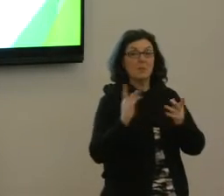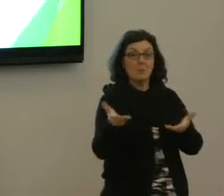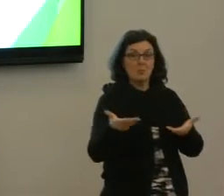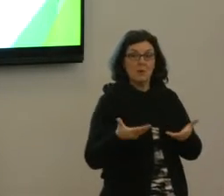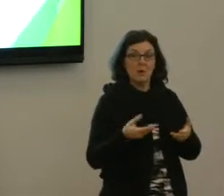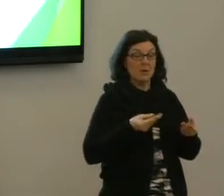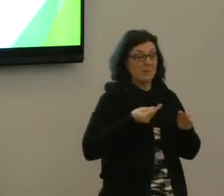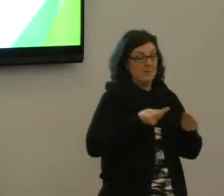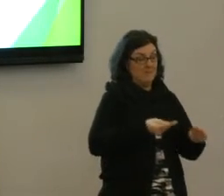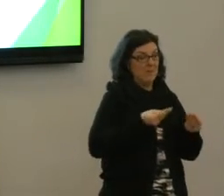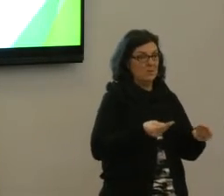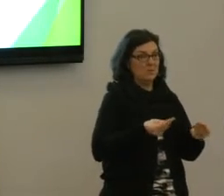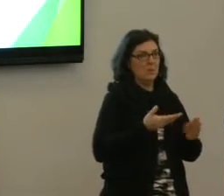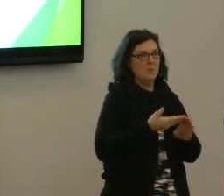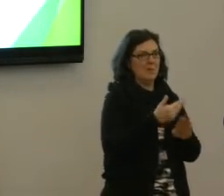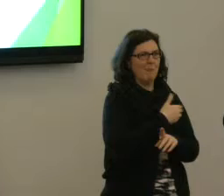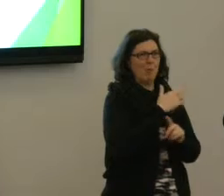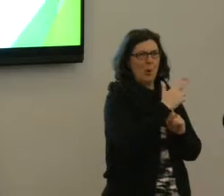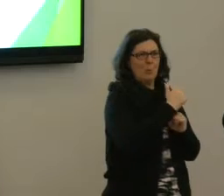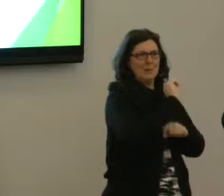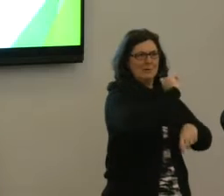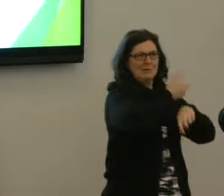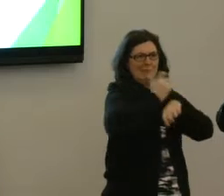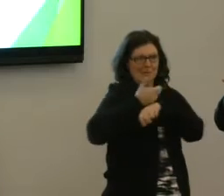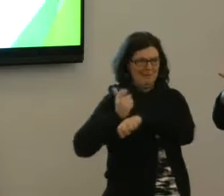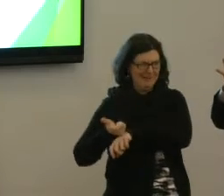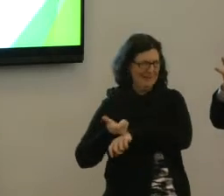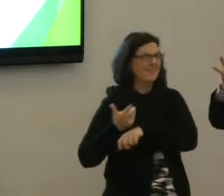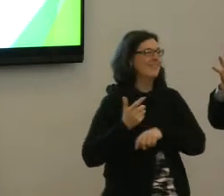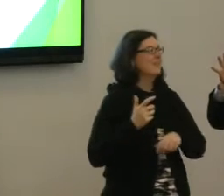days before there were Motel 6s,